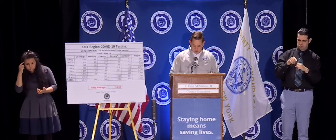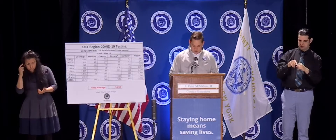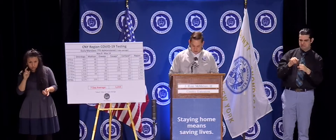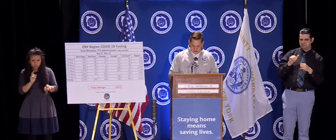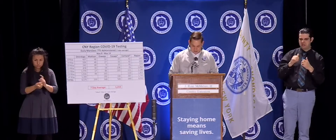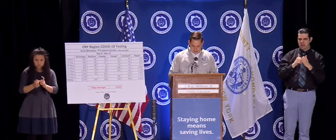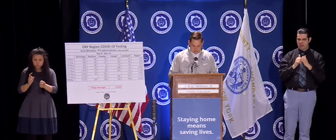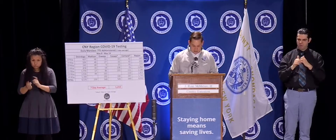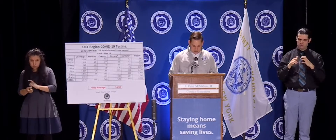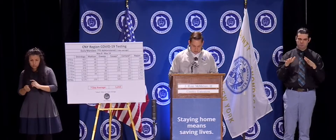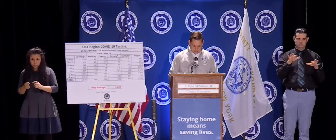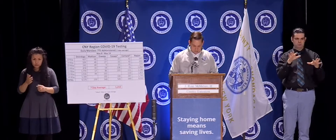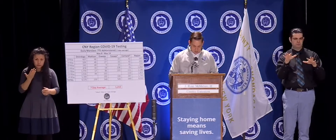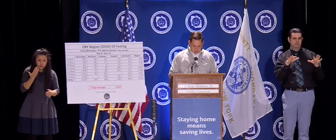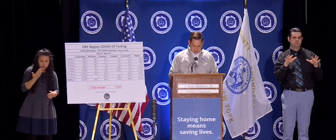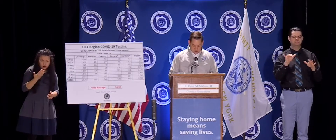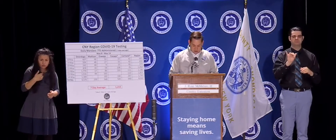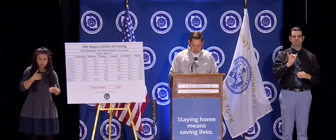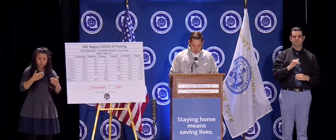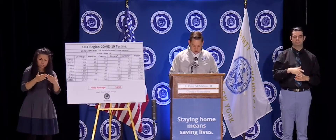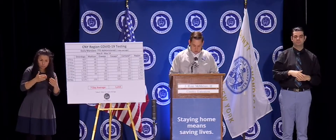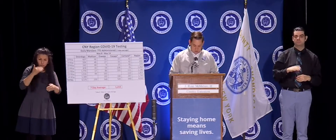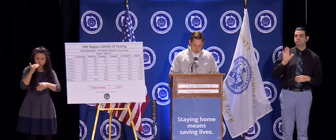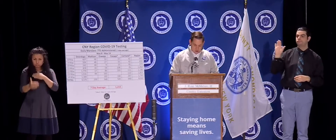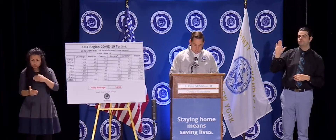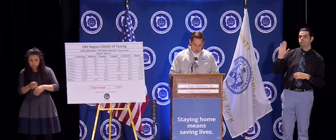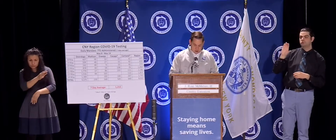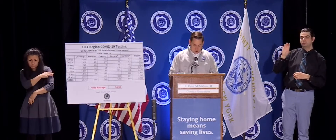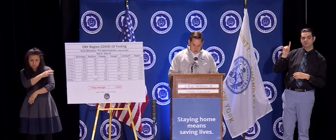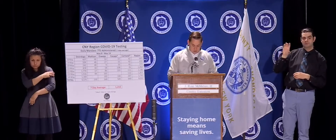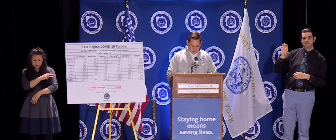Those are new CDC guidelines that have changed.